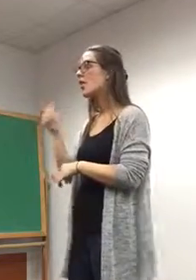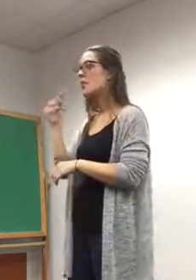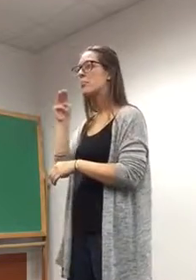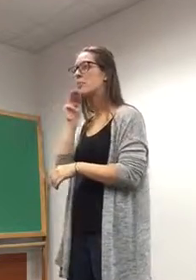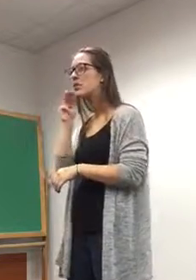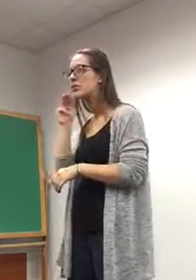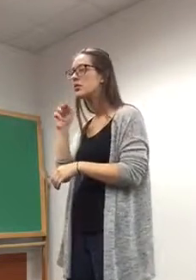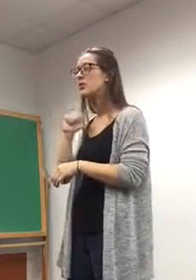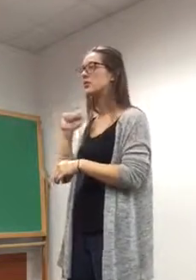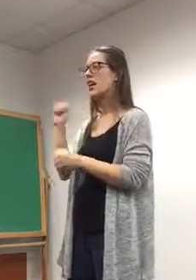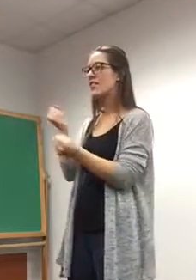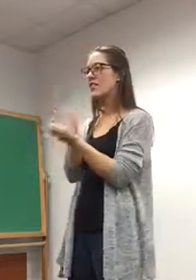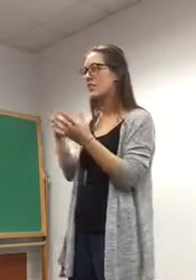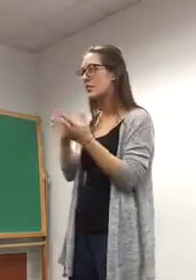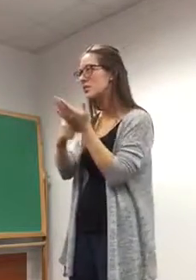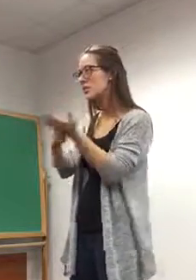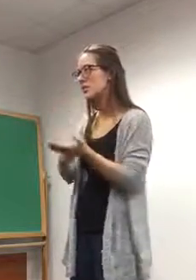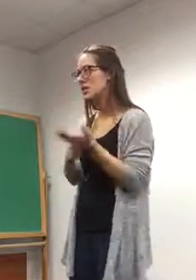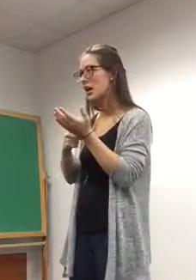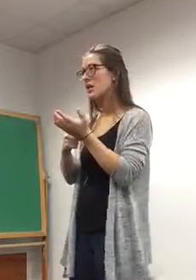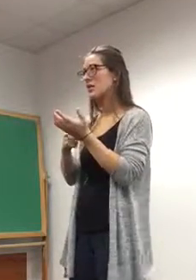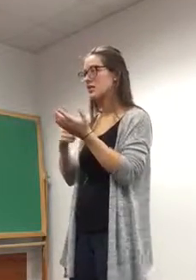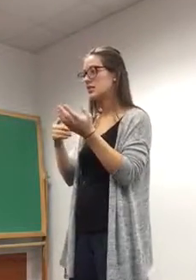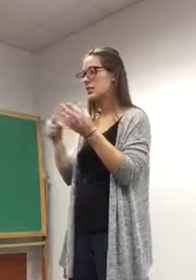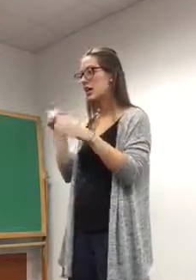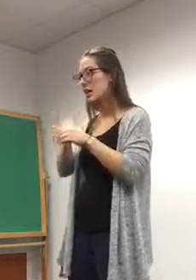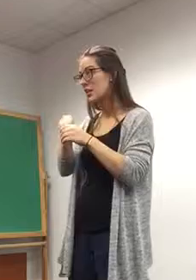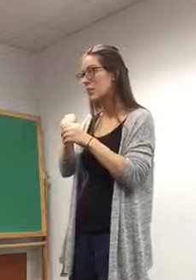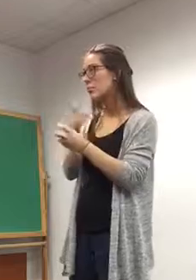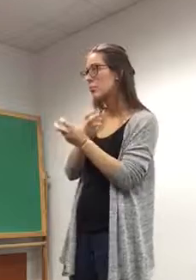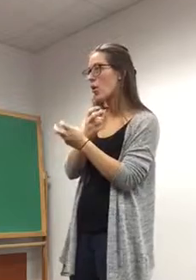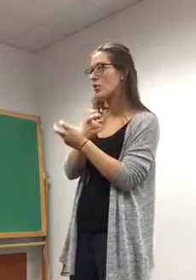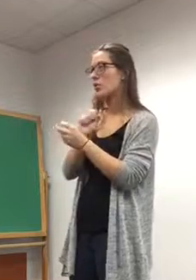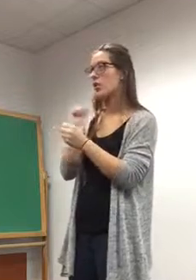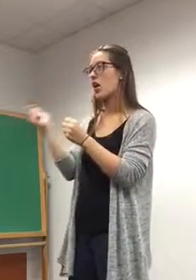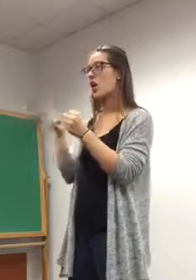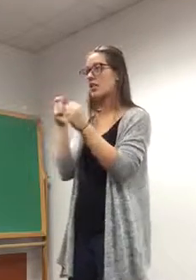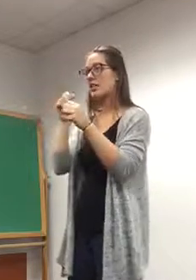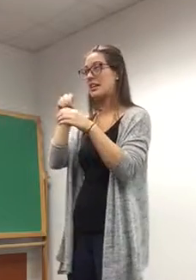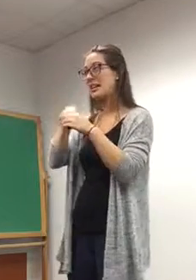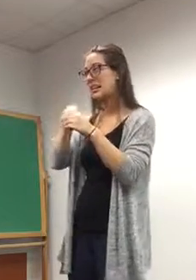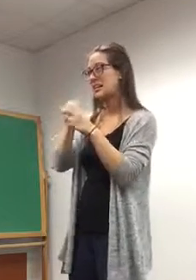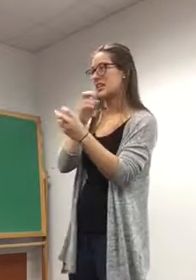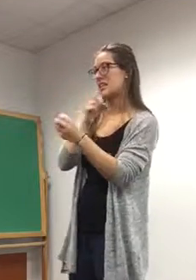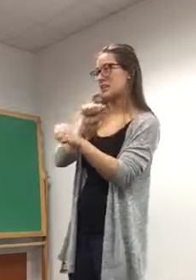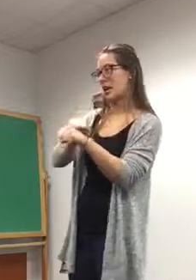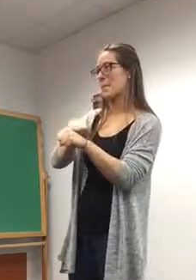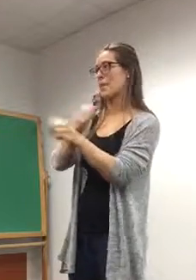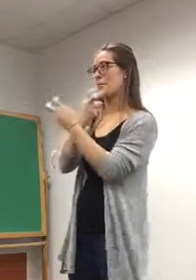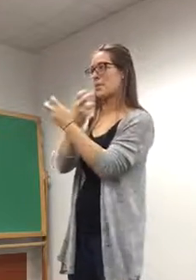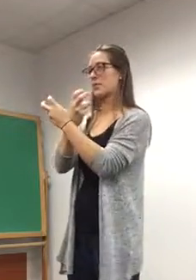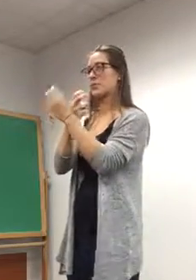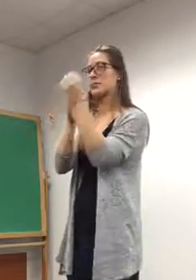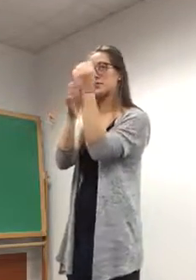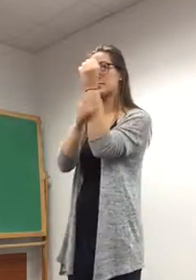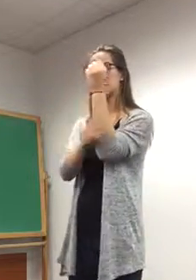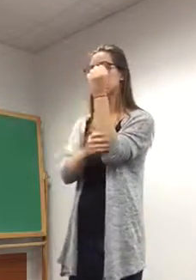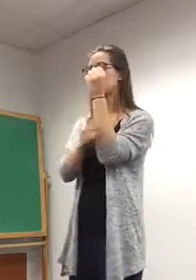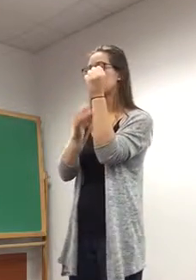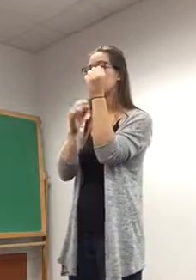fibers and all the minerals that make up the bone. The minerals are found in the compact bone. That's the hardness of the bone. By the way, is the bone living or non-living?